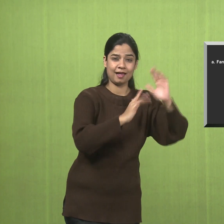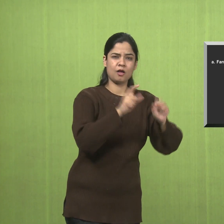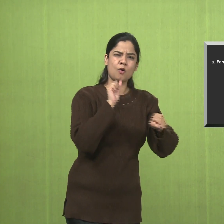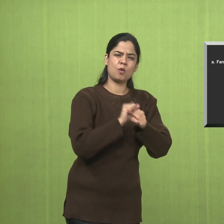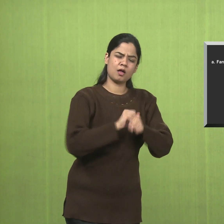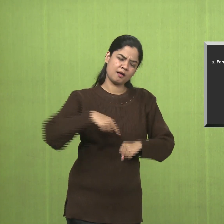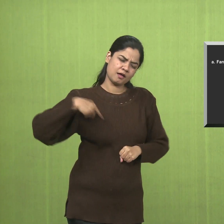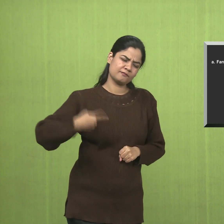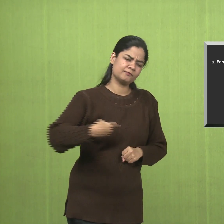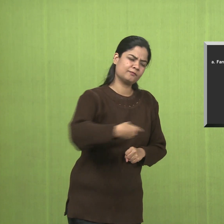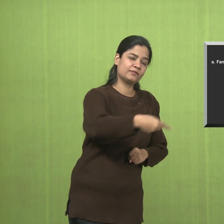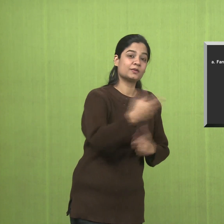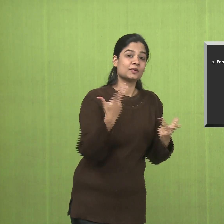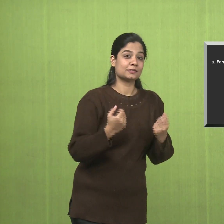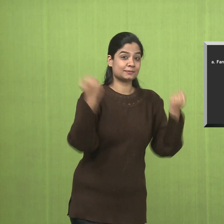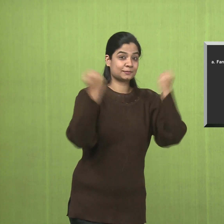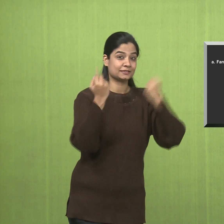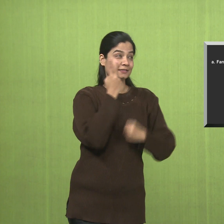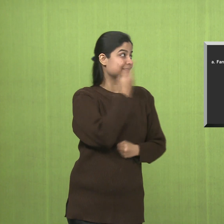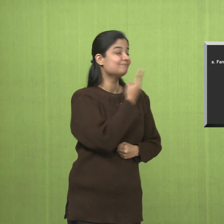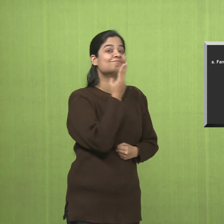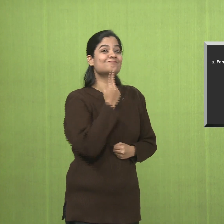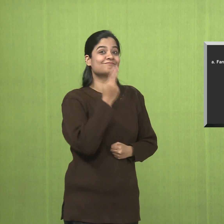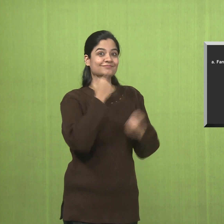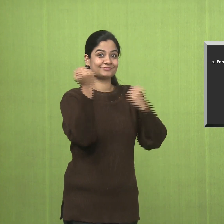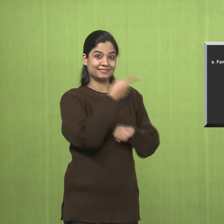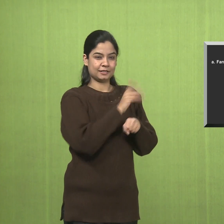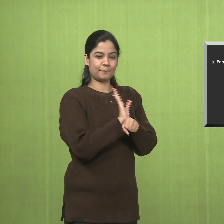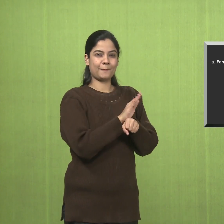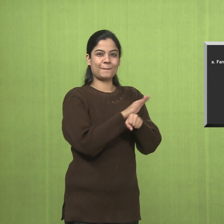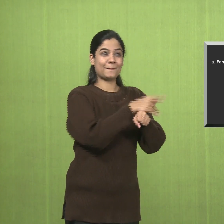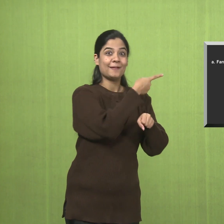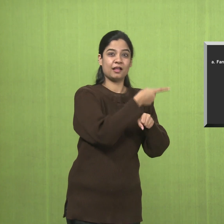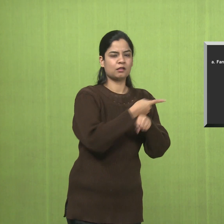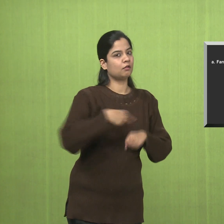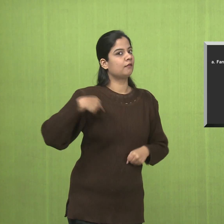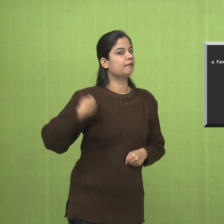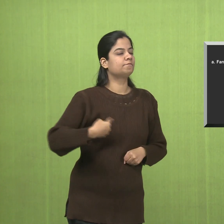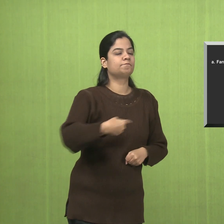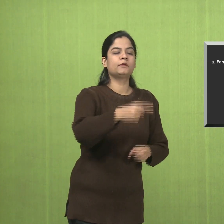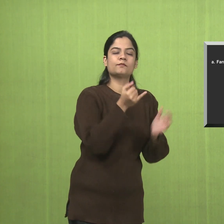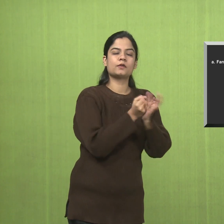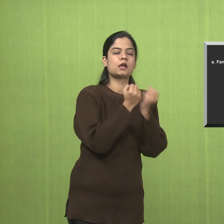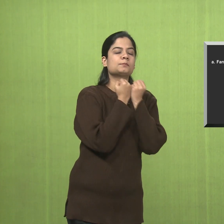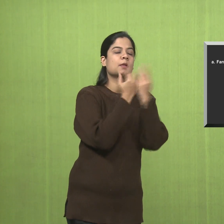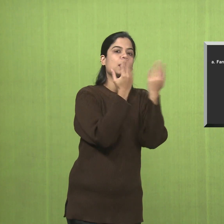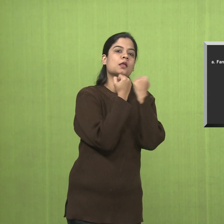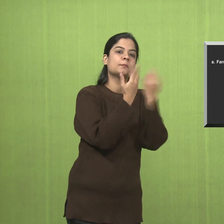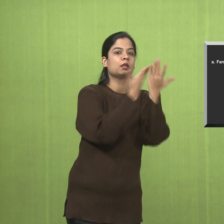In the farms, every day the increasing use of machinery we can see. For example, tractors. You can see in the picture, tractors are used a lot